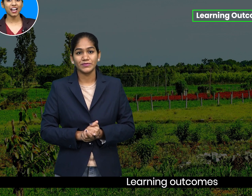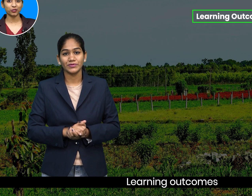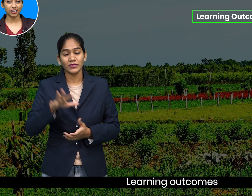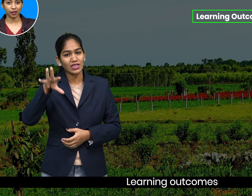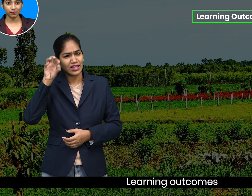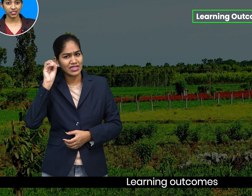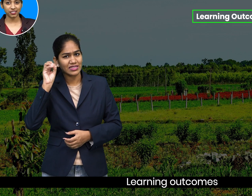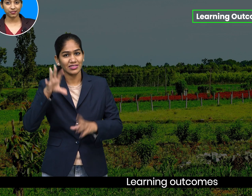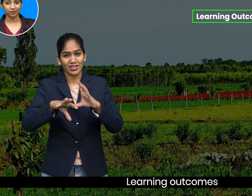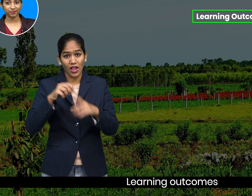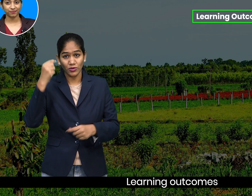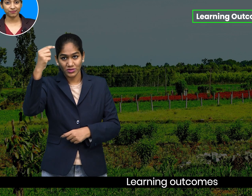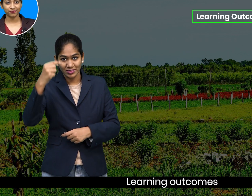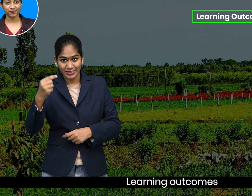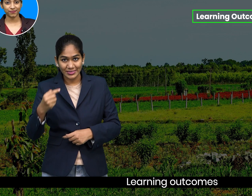Learning outcomes.